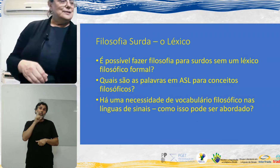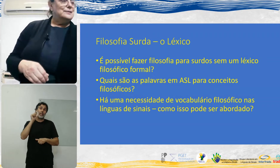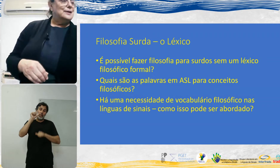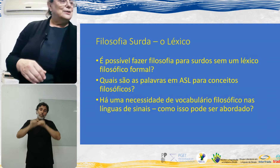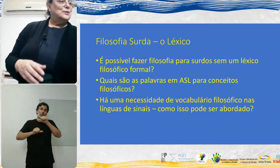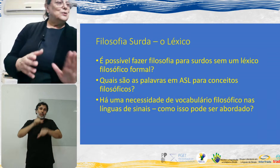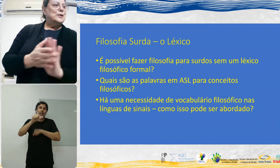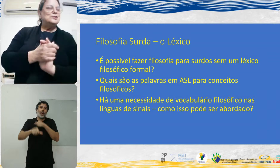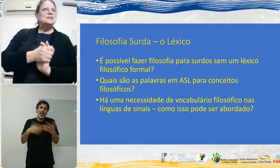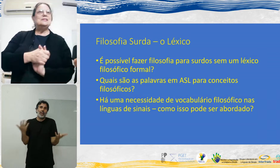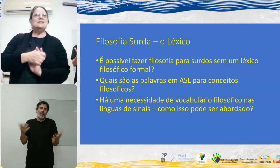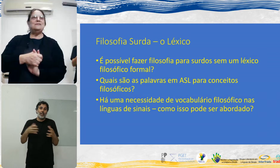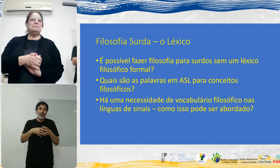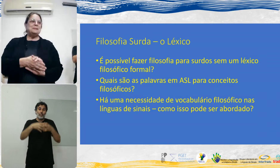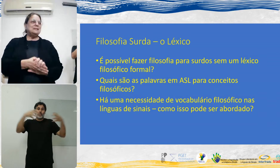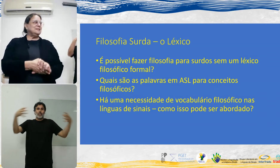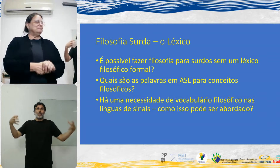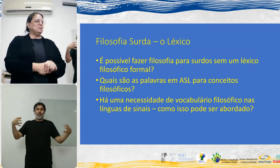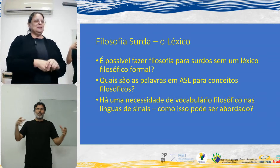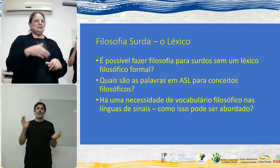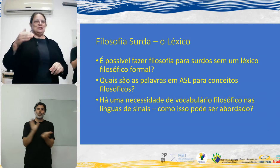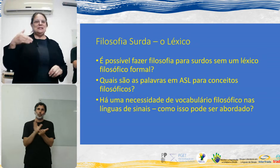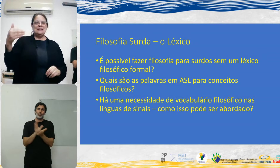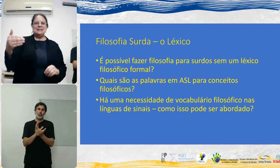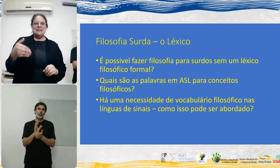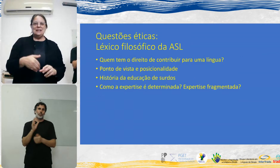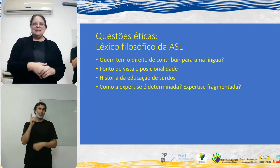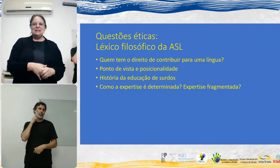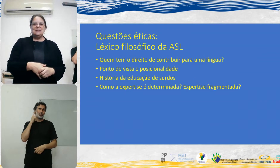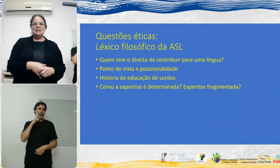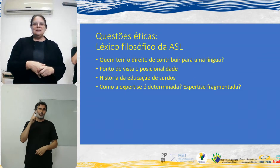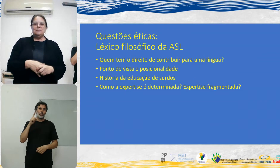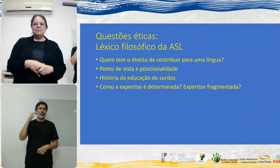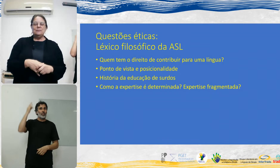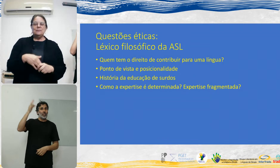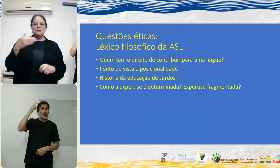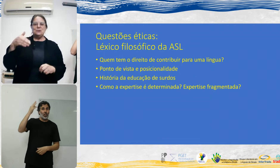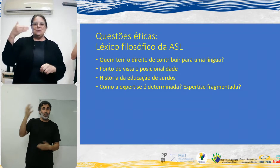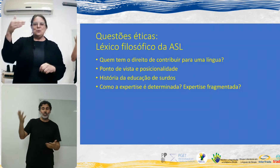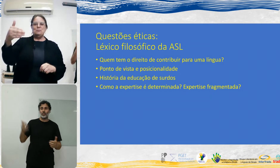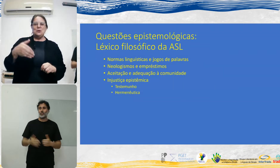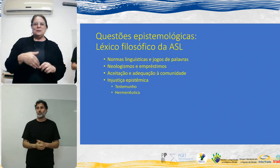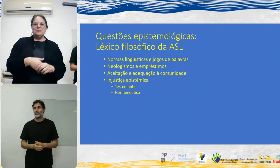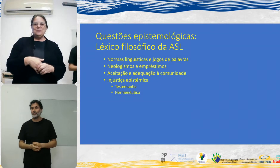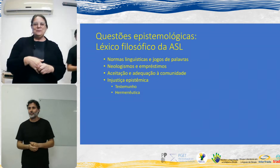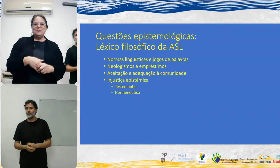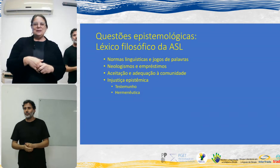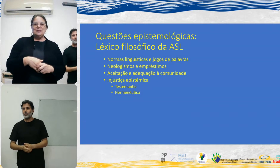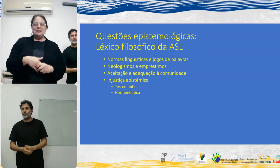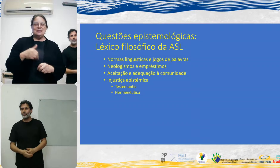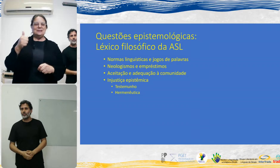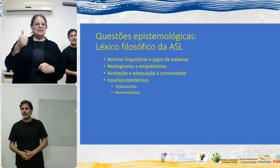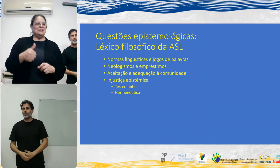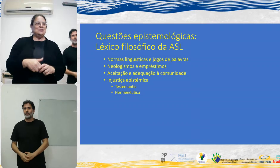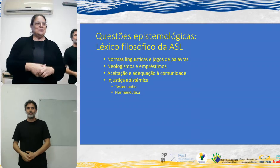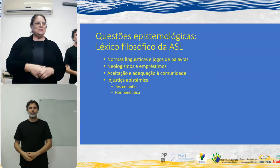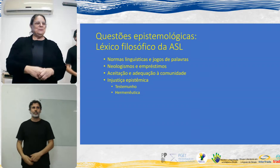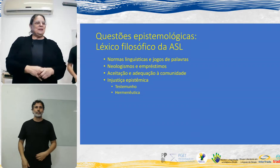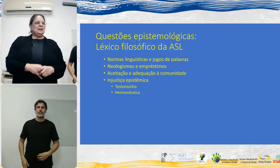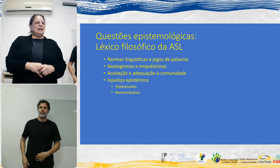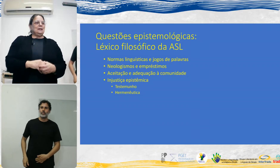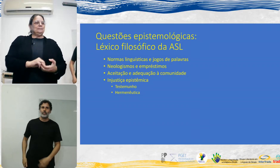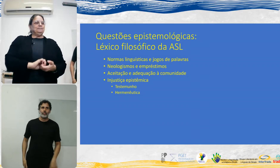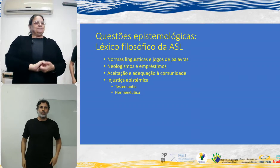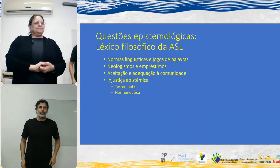Okay, now questions of epistemology. Next slide. Sorry, one more. Yes, thank you.